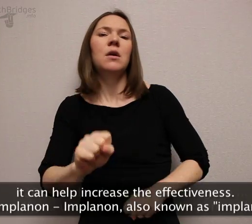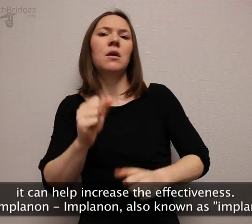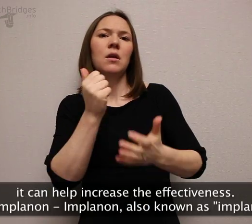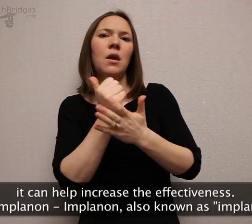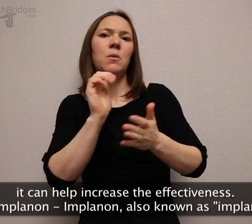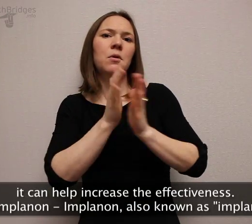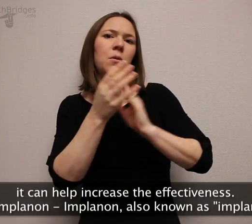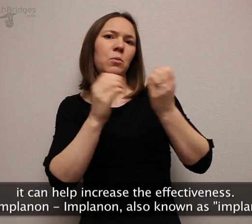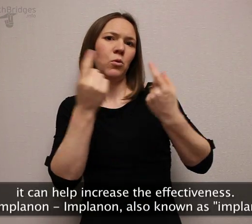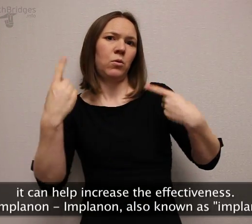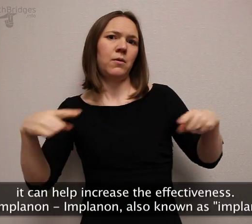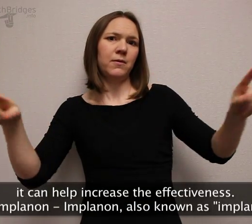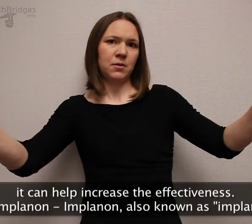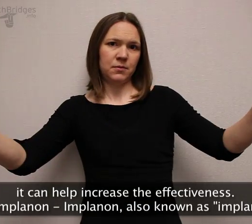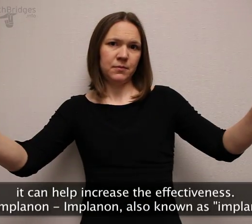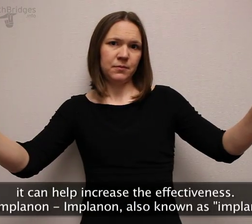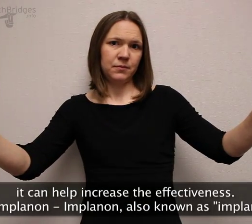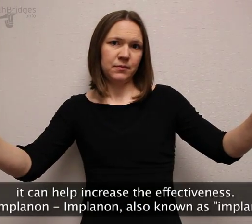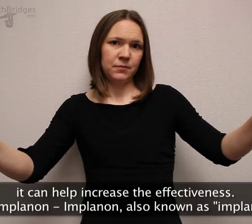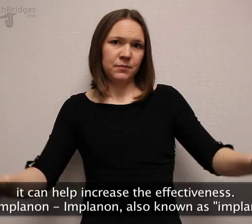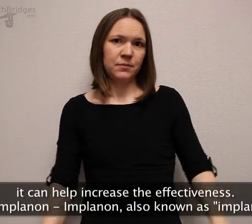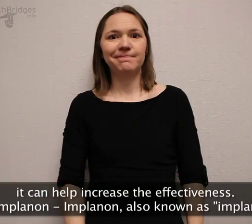it can help increase the effectiveness.